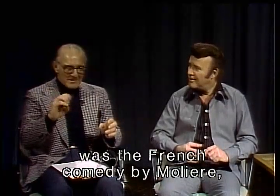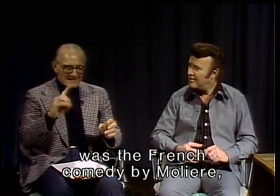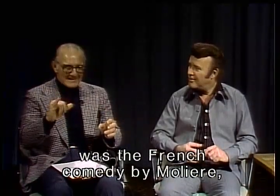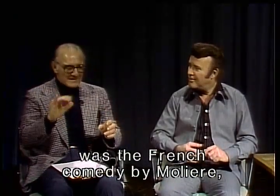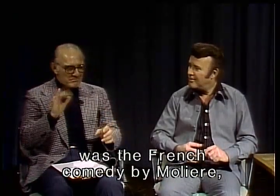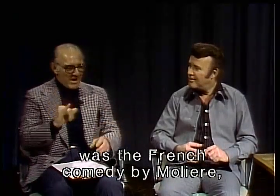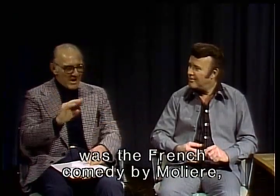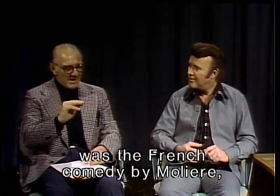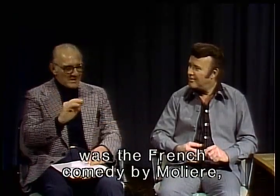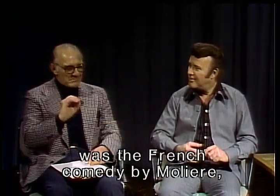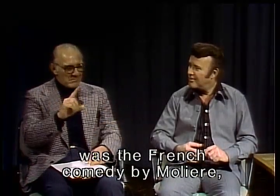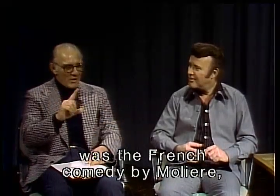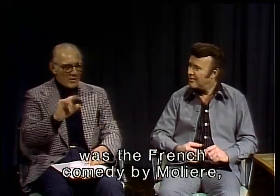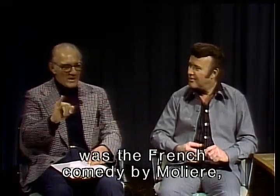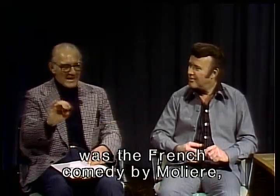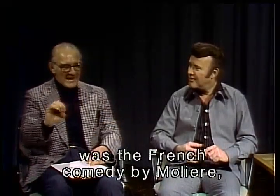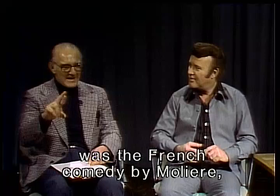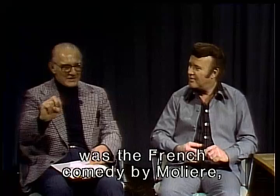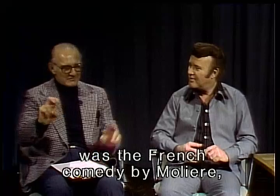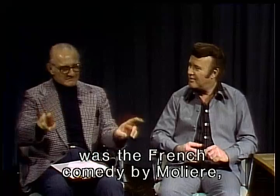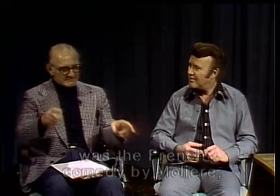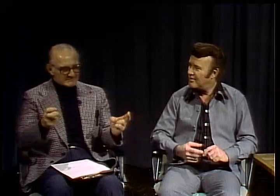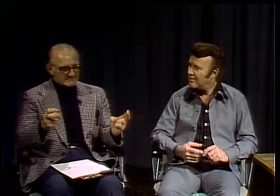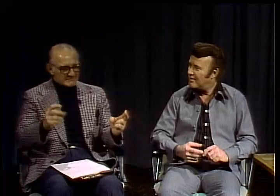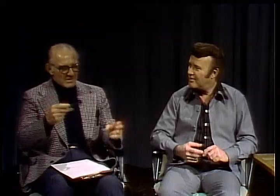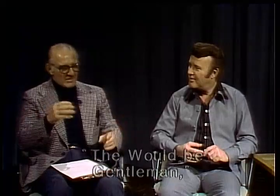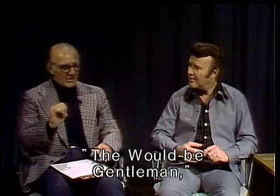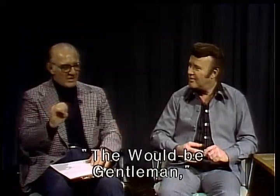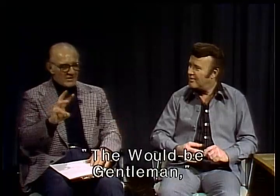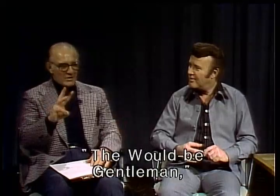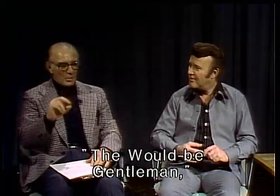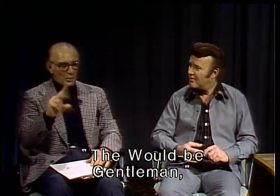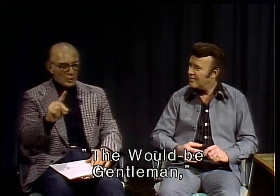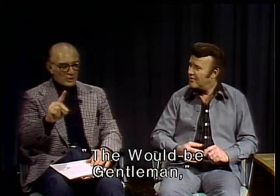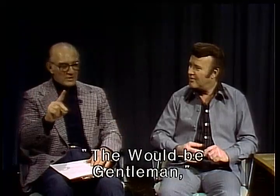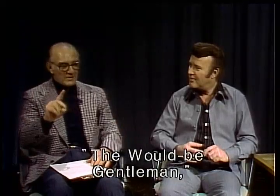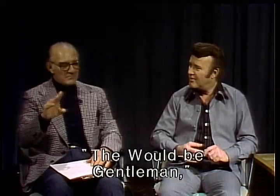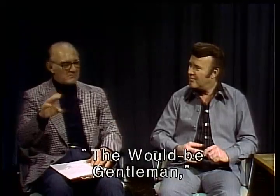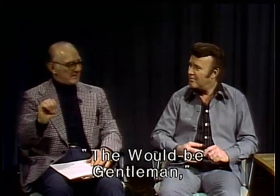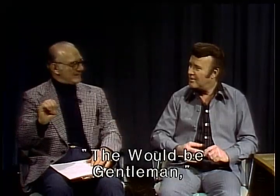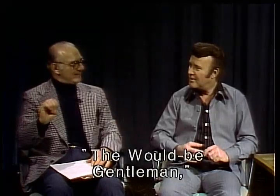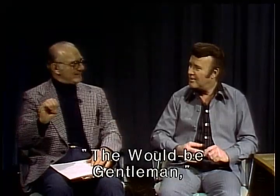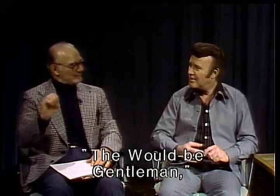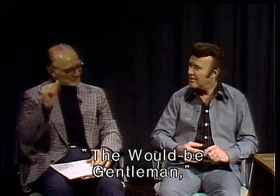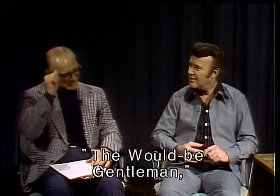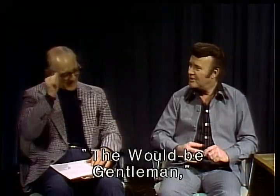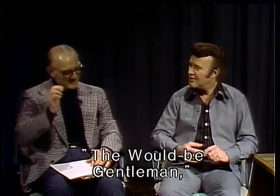comedy by Molière, The Would-Be Gentleman,